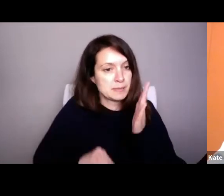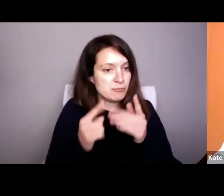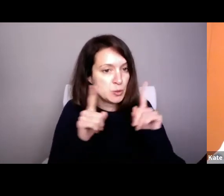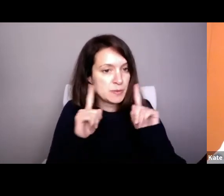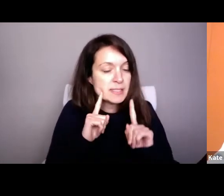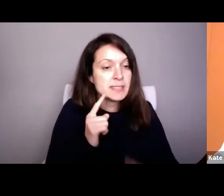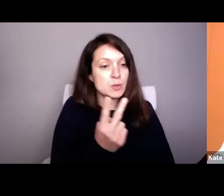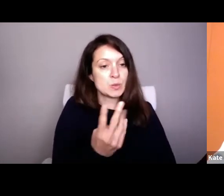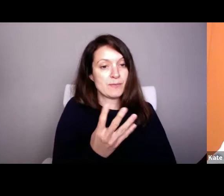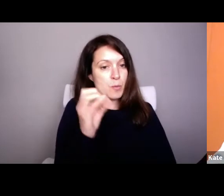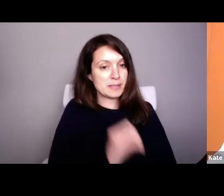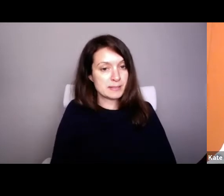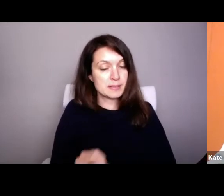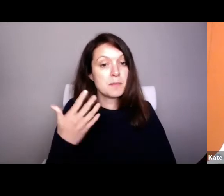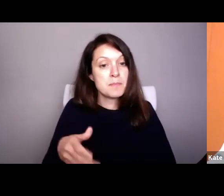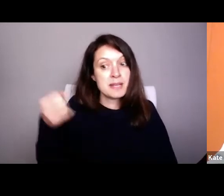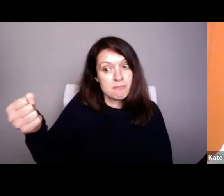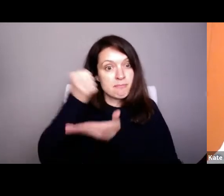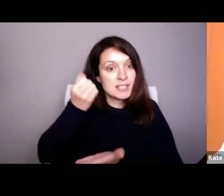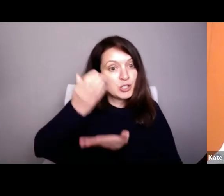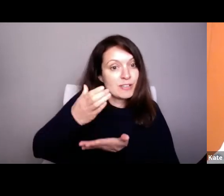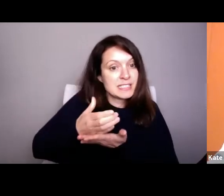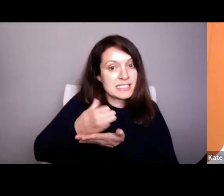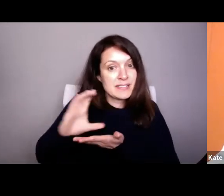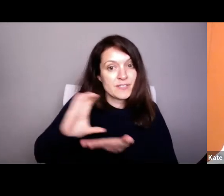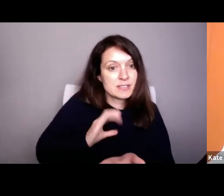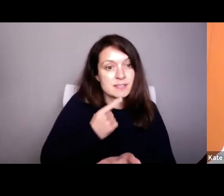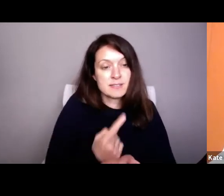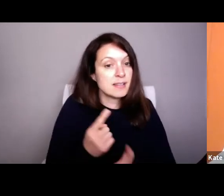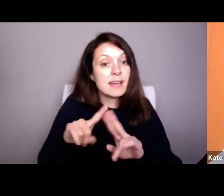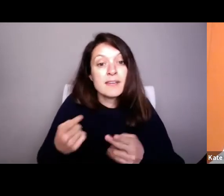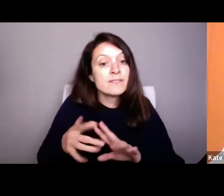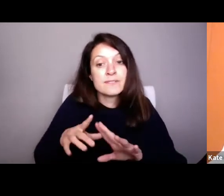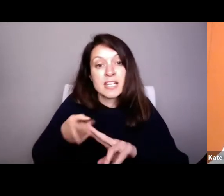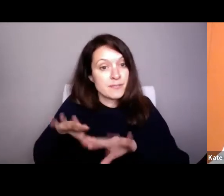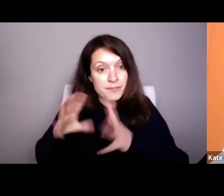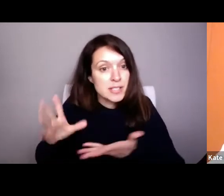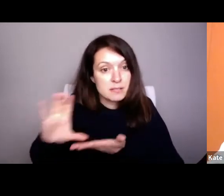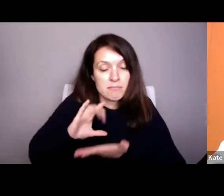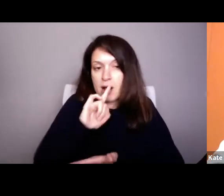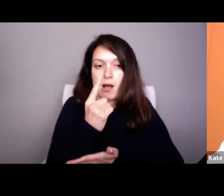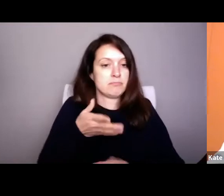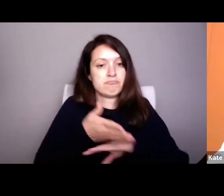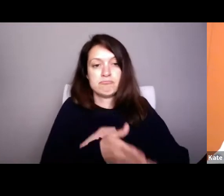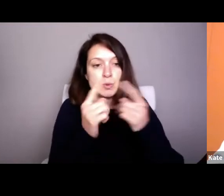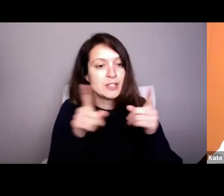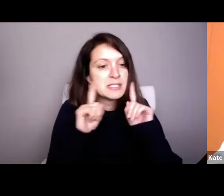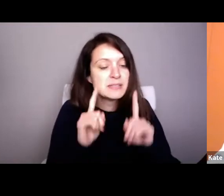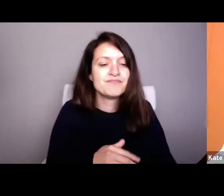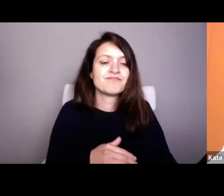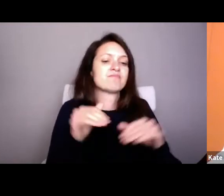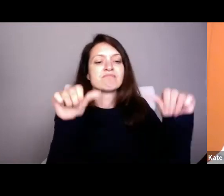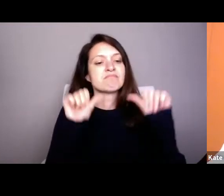who received charitable funding said that they would not have been able to attend university without it. In terms of the application process for